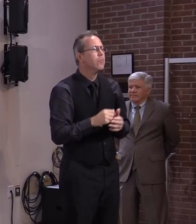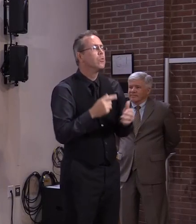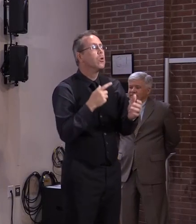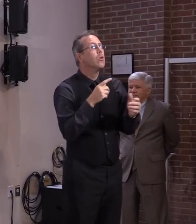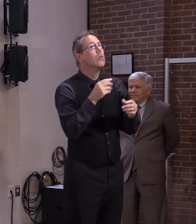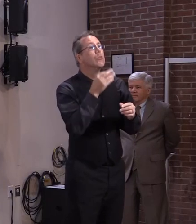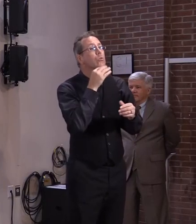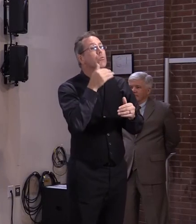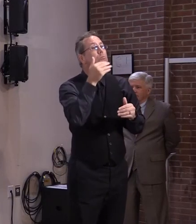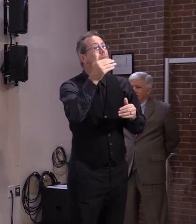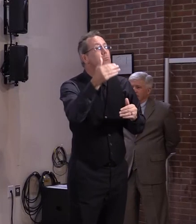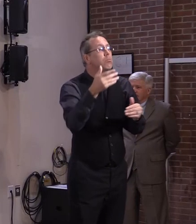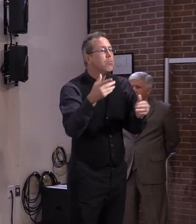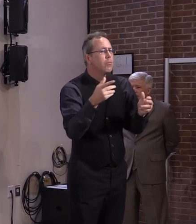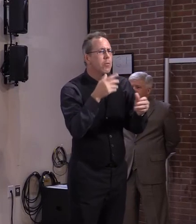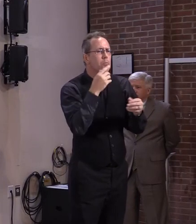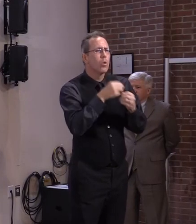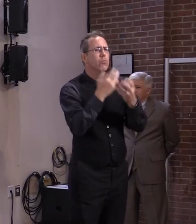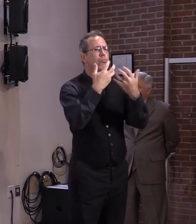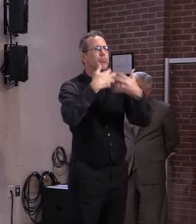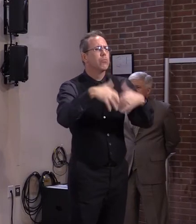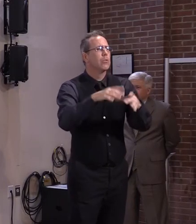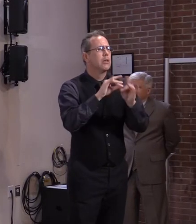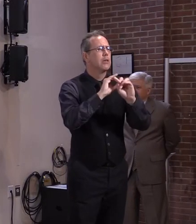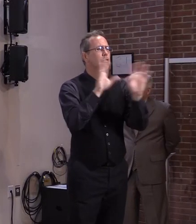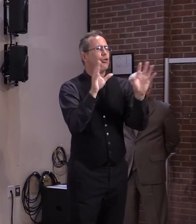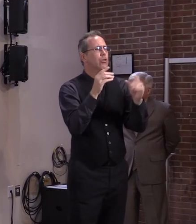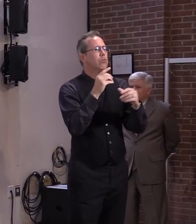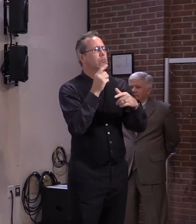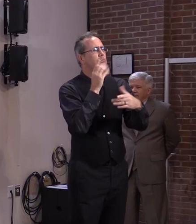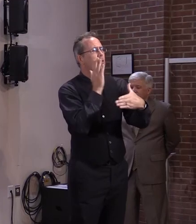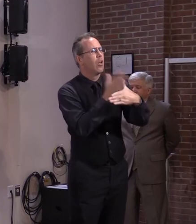so. So I think, you know, that's certainly the good news.